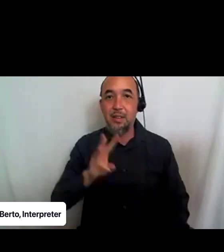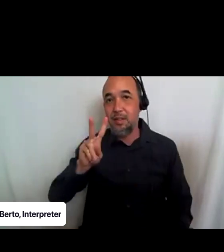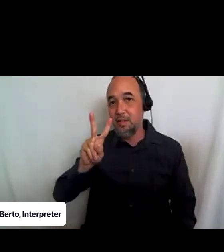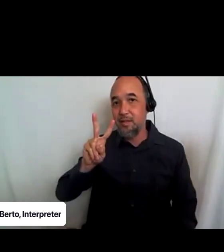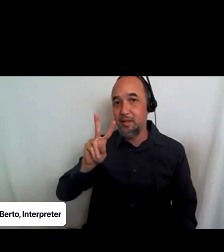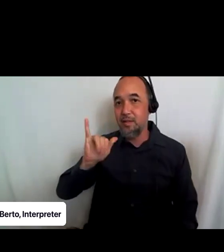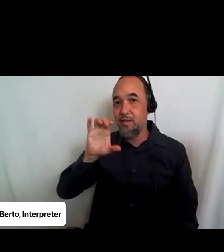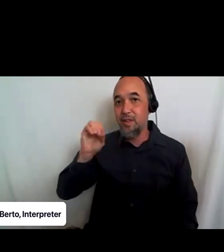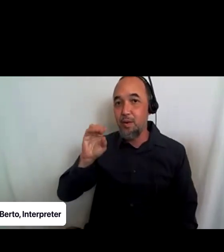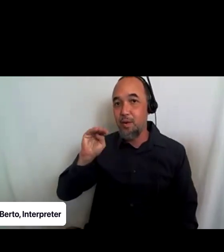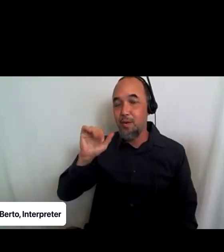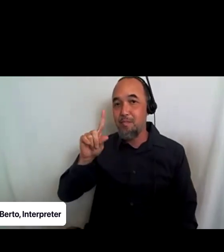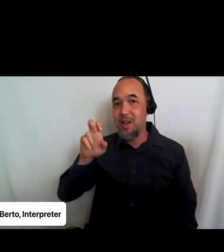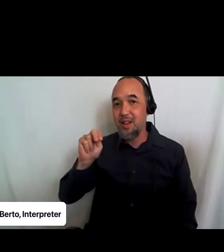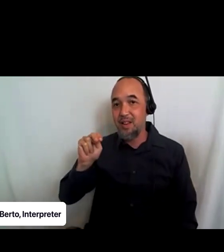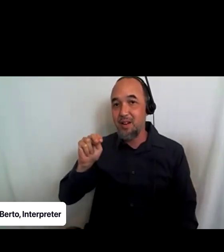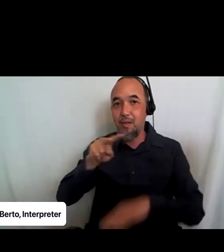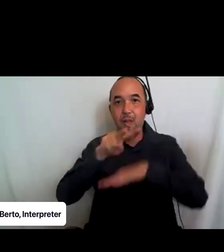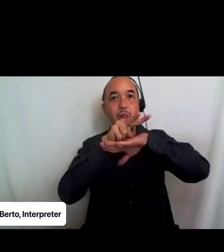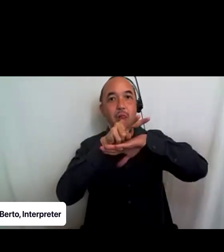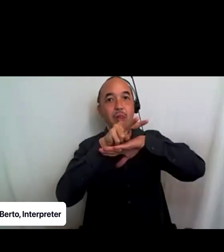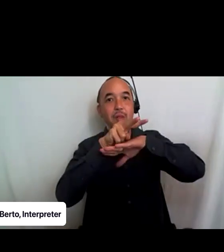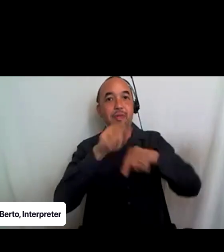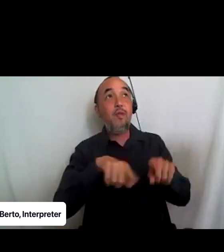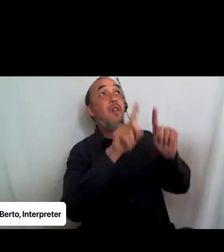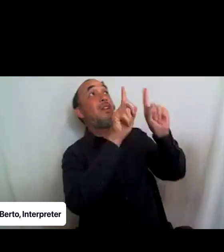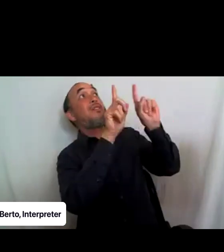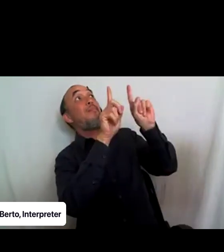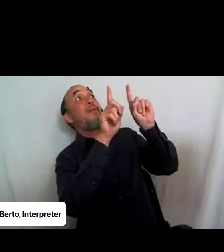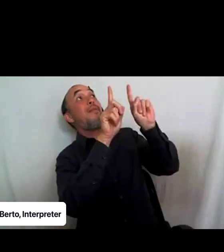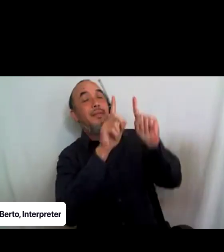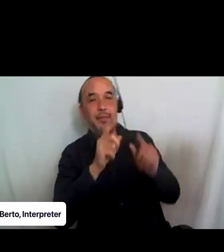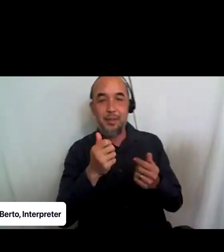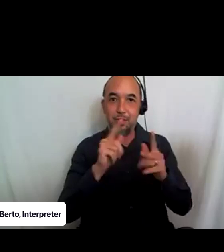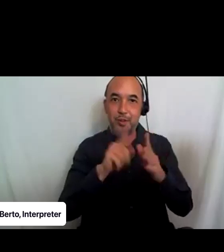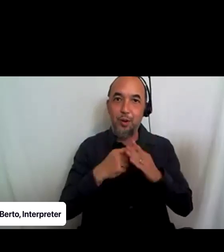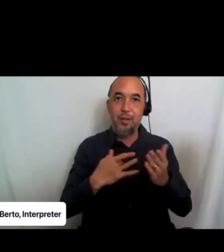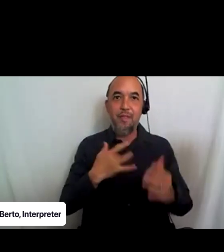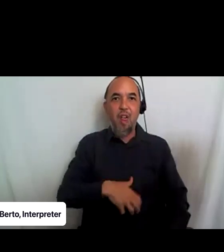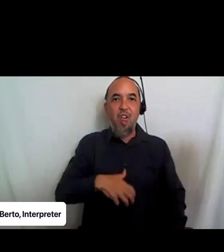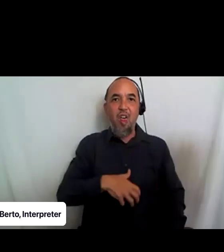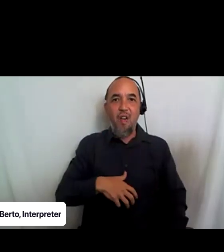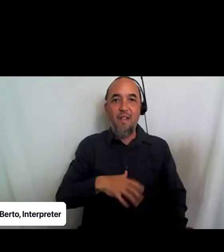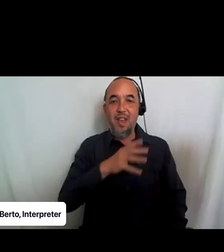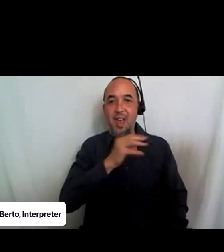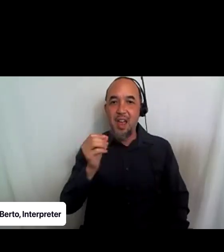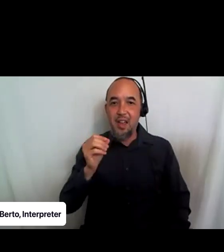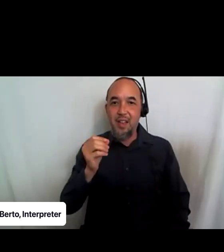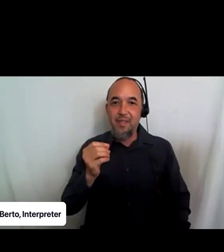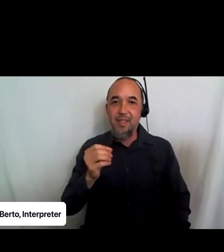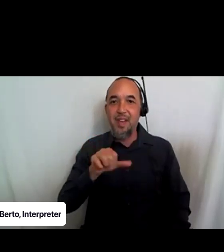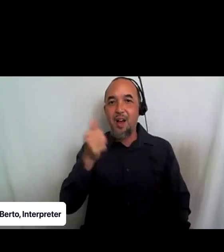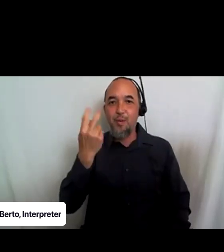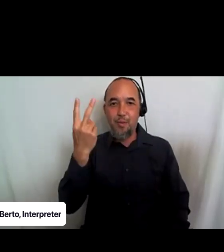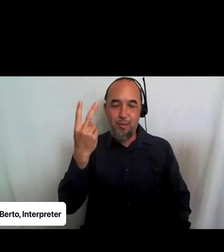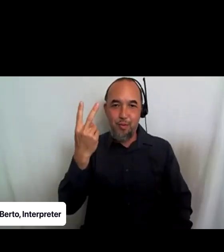were laying on the ground with their feet up, and so they started getting like nauseous and dizzy. And then Christian and Con were tied back to back to a chair,